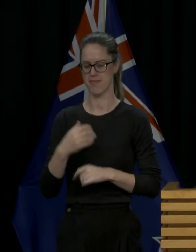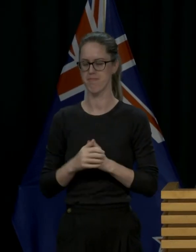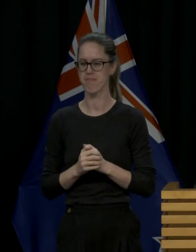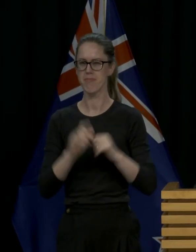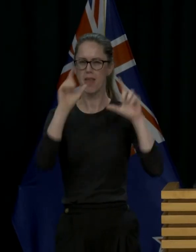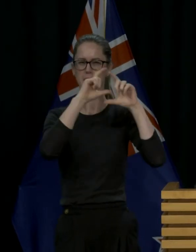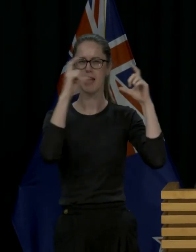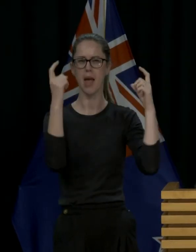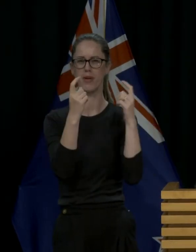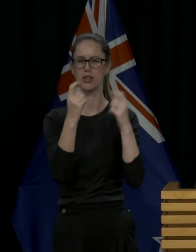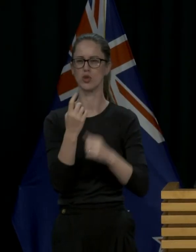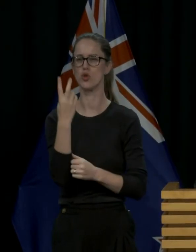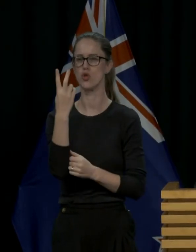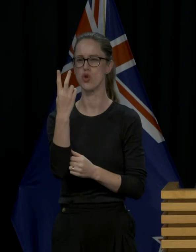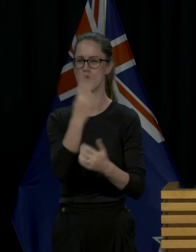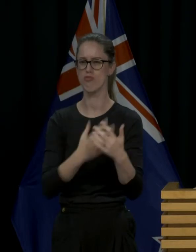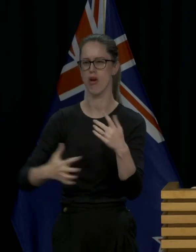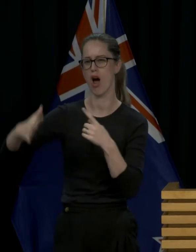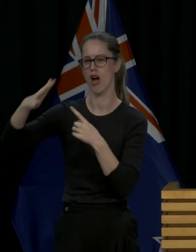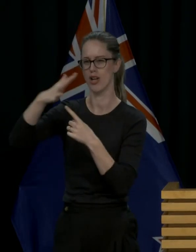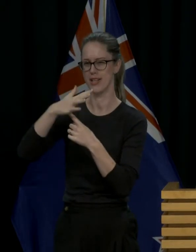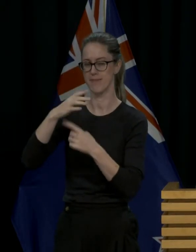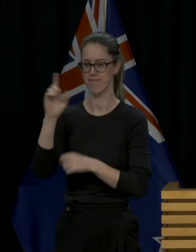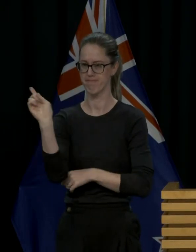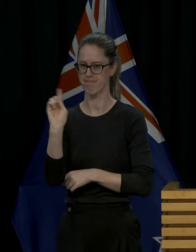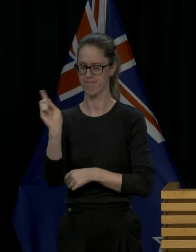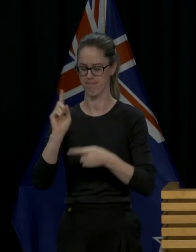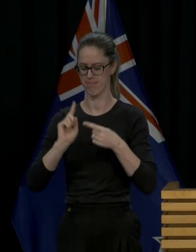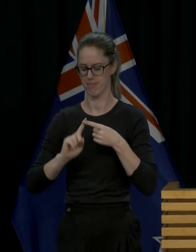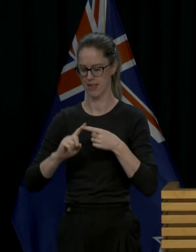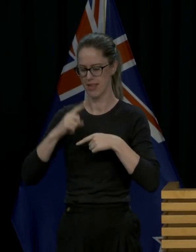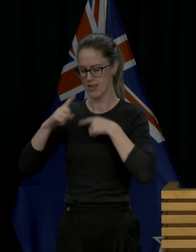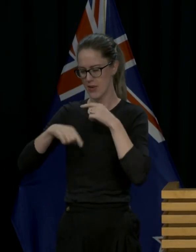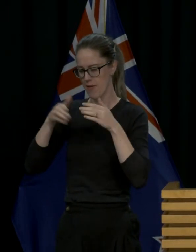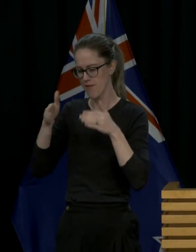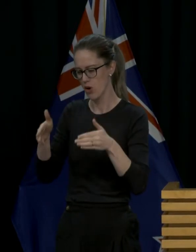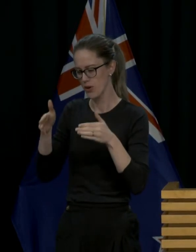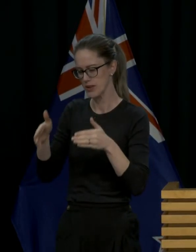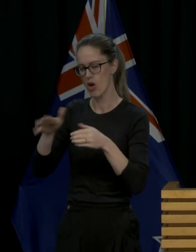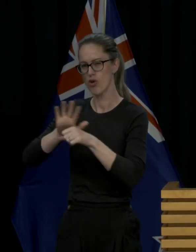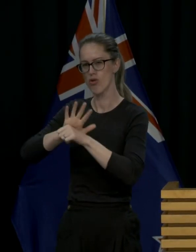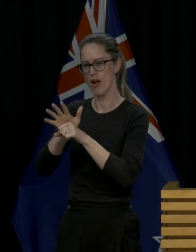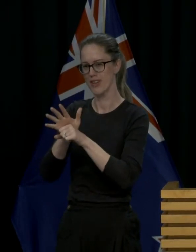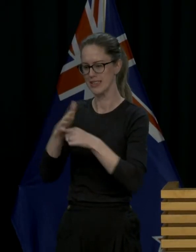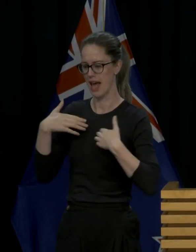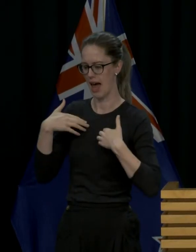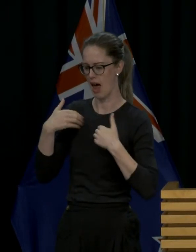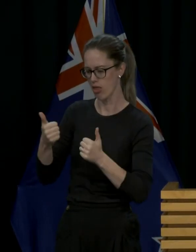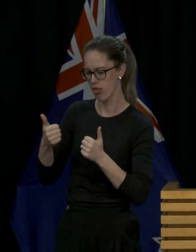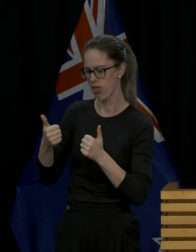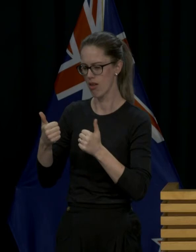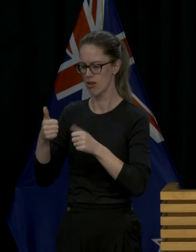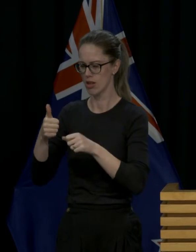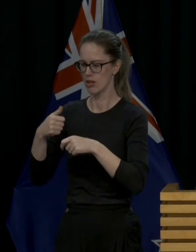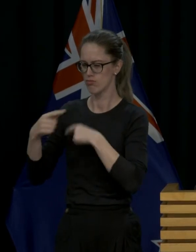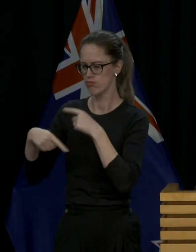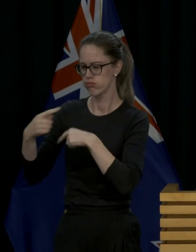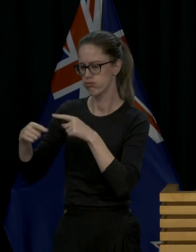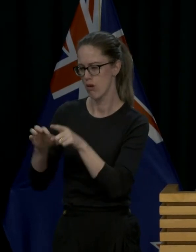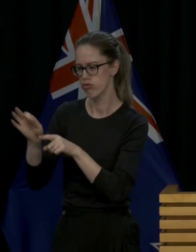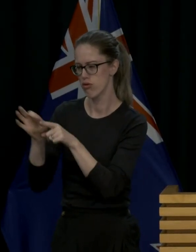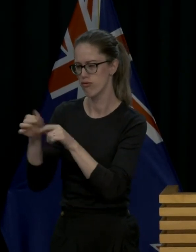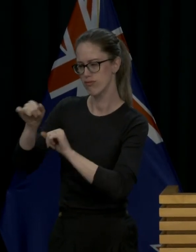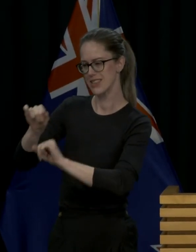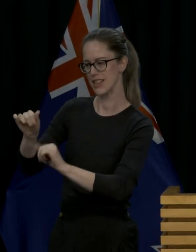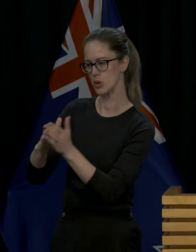overarching priorities: to continue our health response to keep New Zealanders safe from COVID-19, and